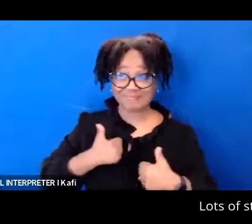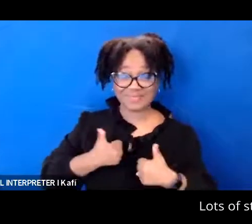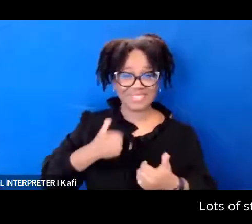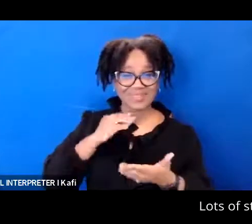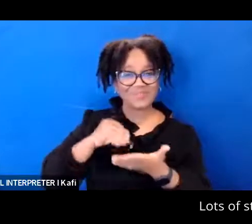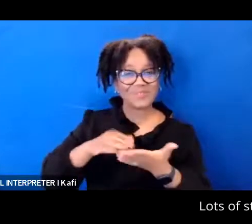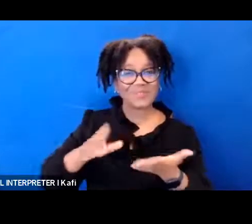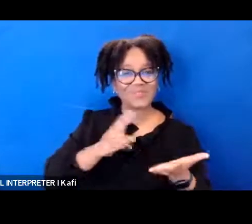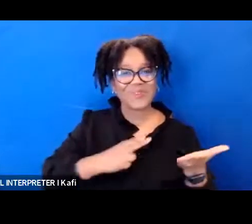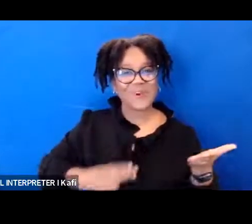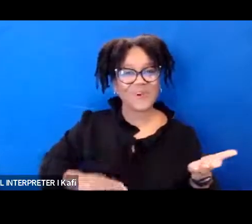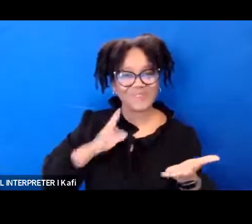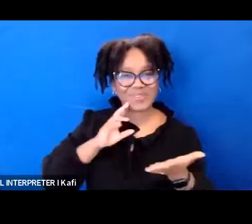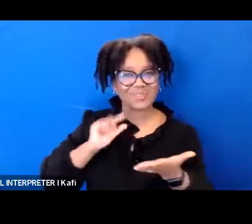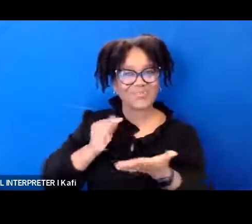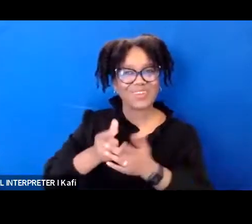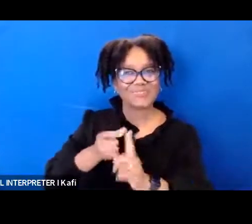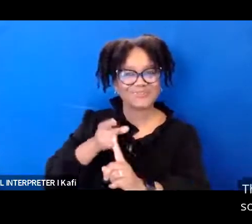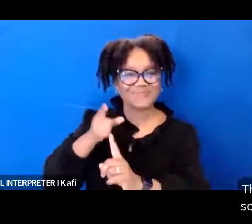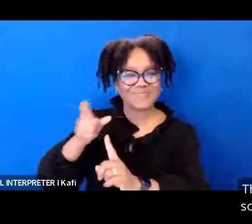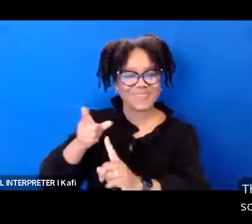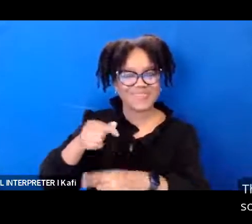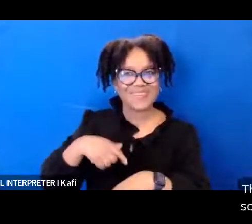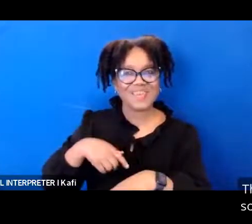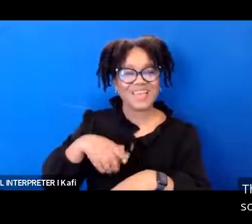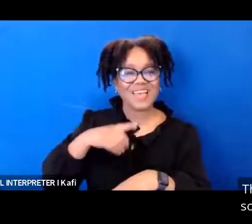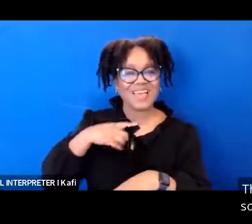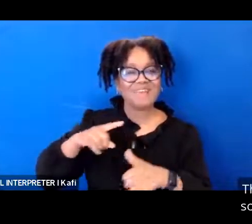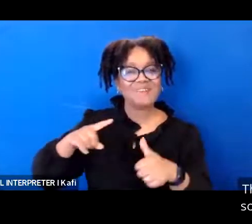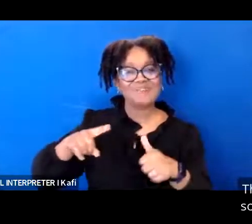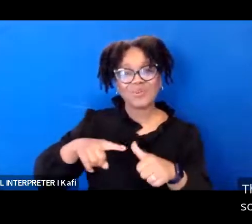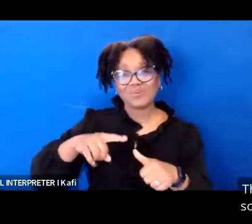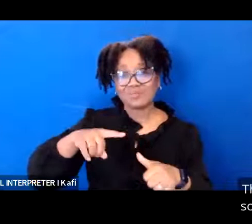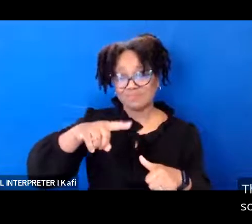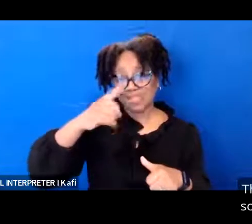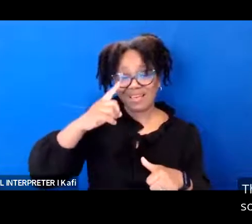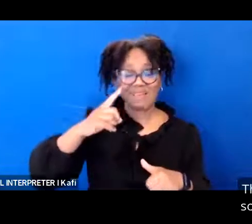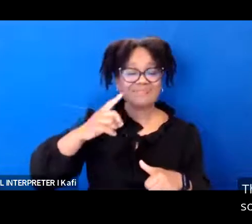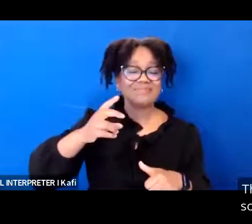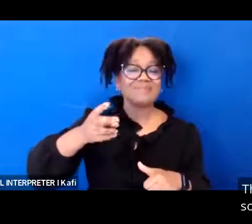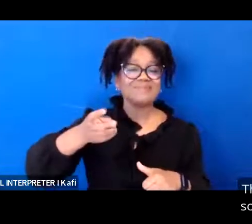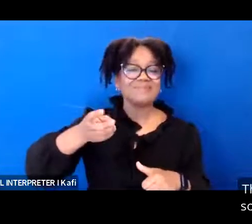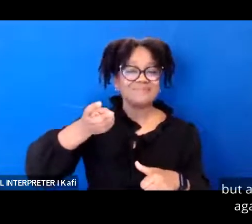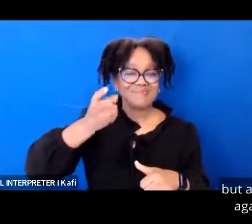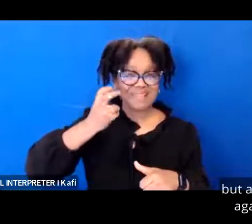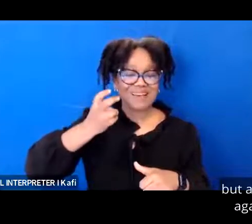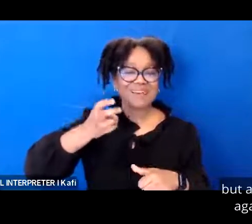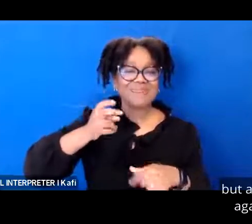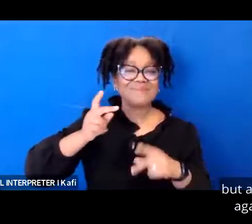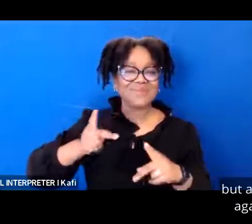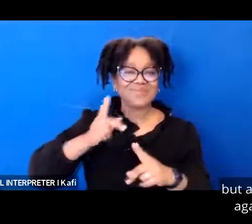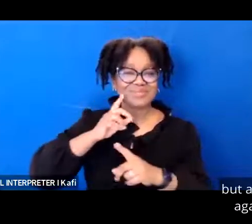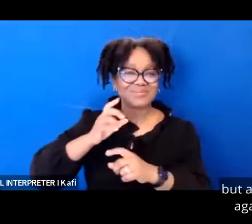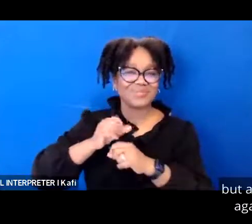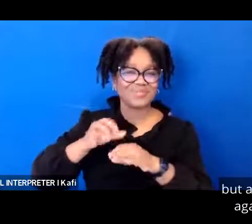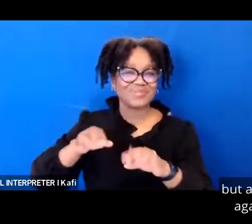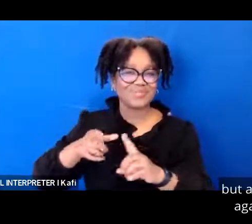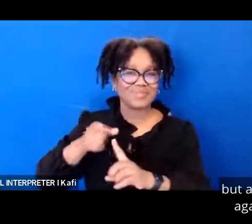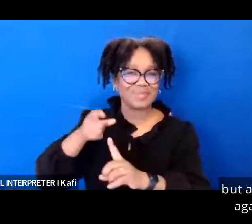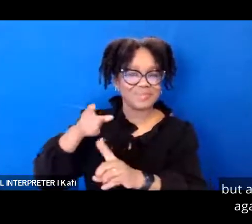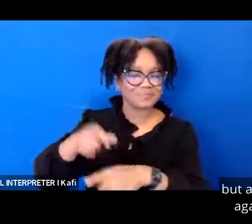barriers there the barriers were not so much my disability but ableism